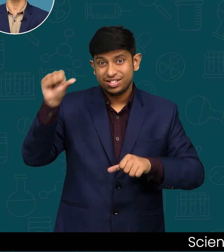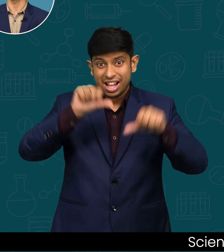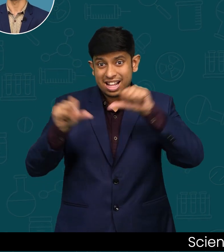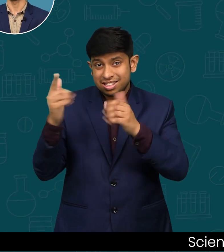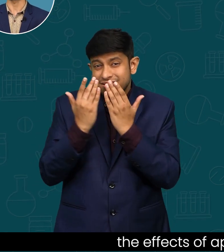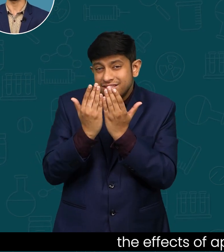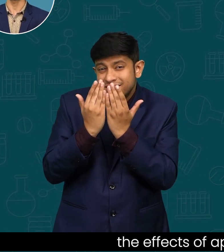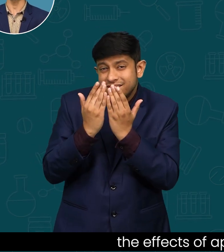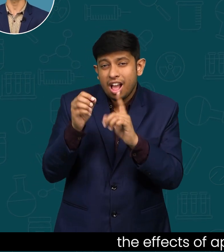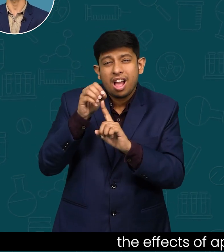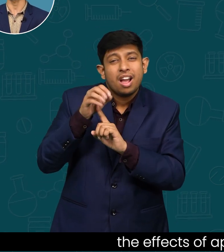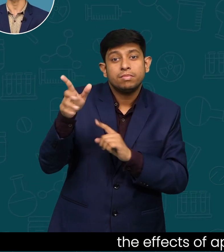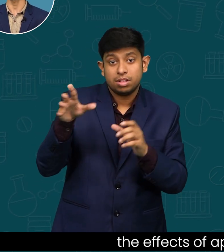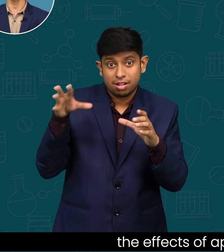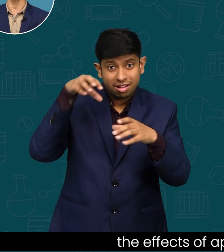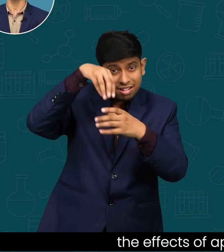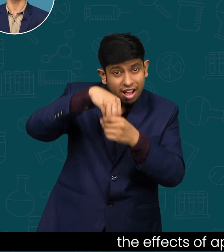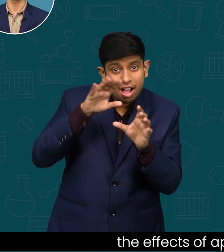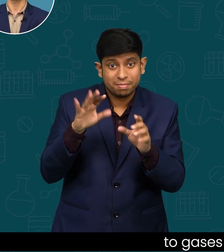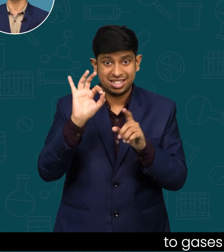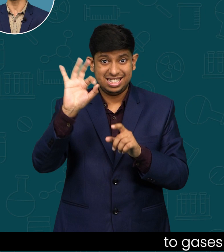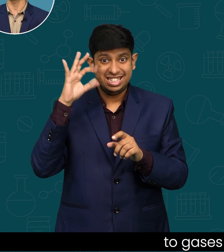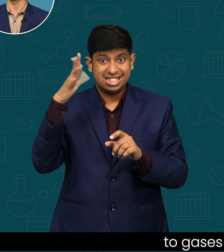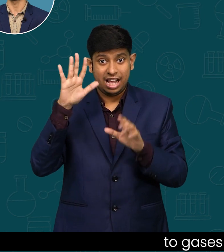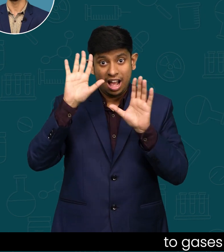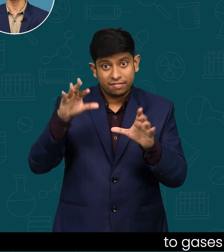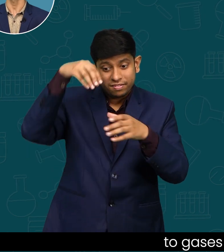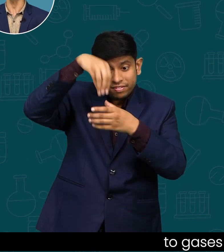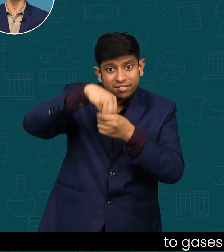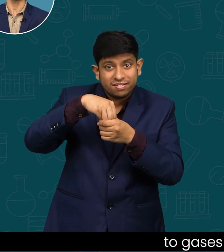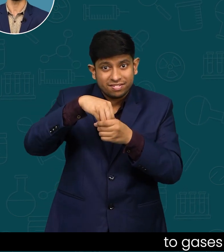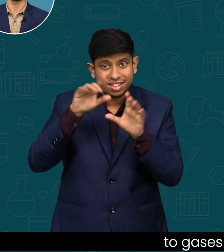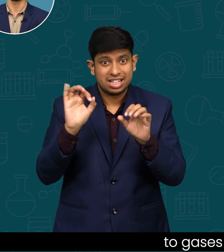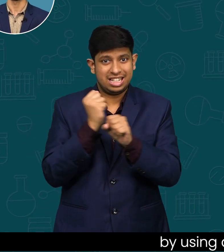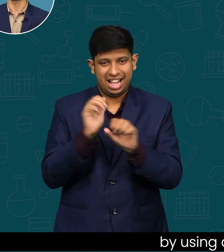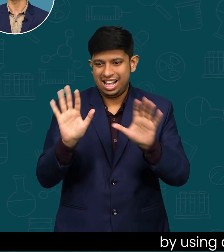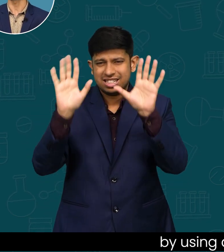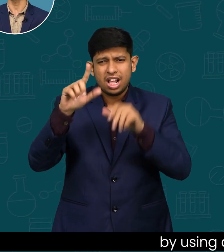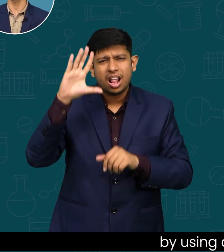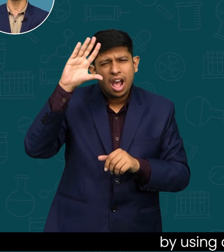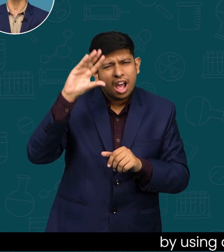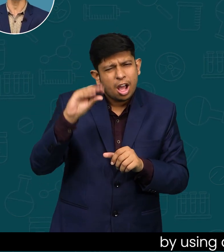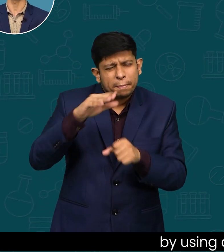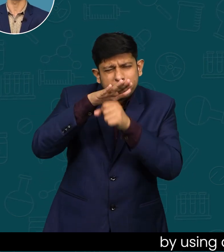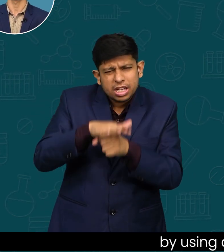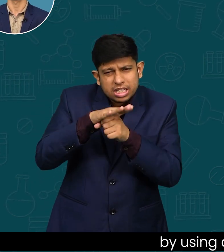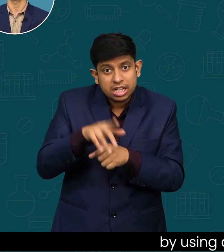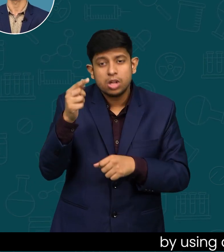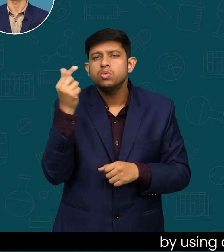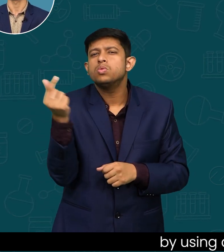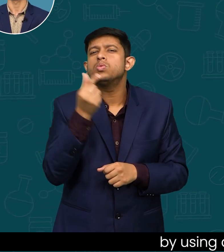Scientists studied the effects of applying electric current to gases at low pressure by using discharge